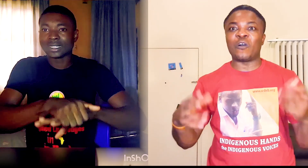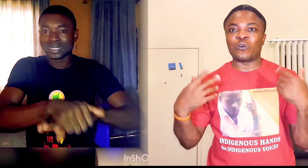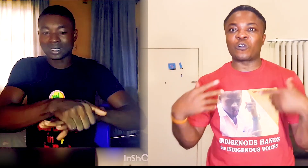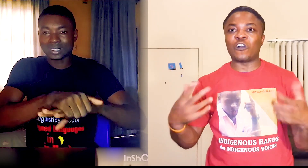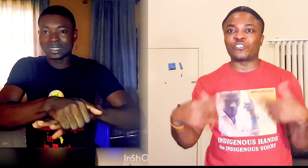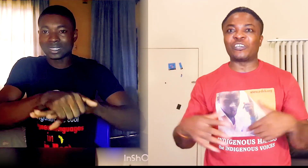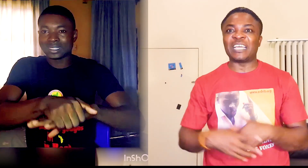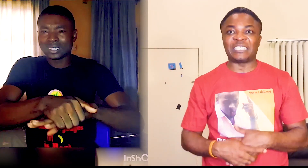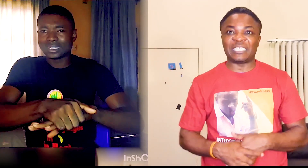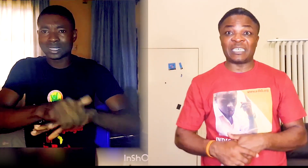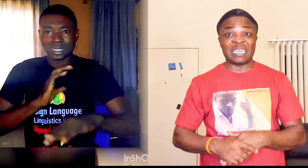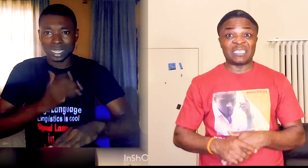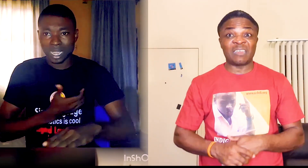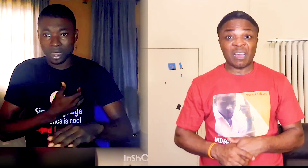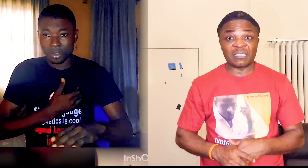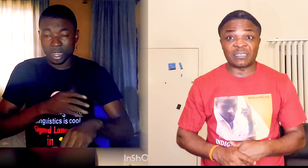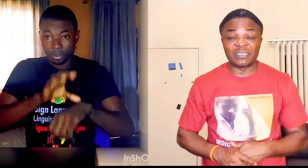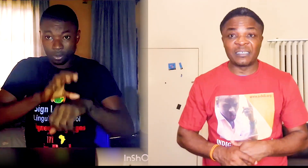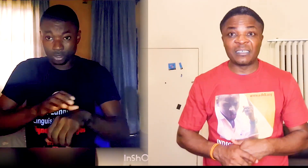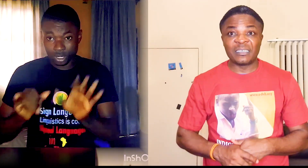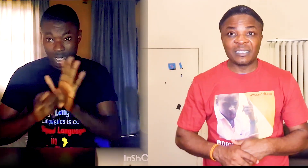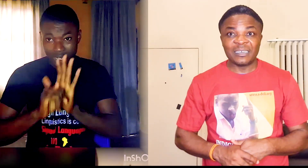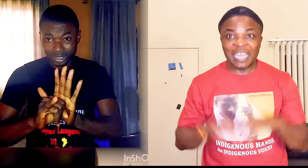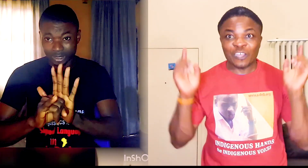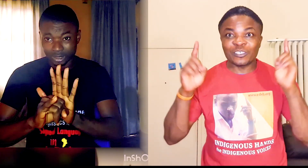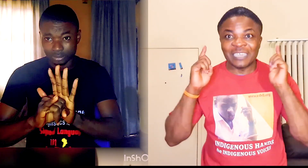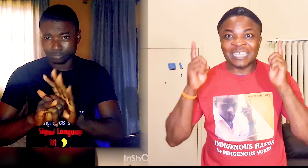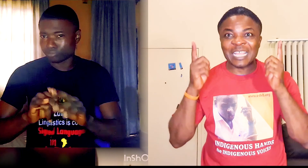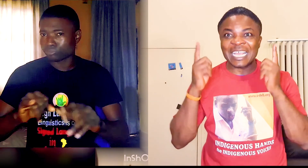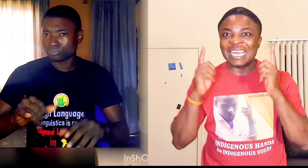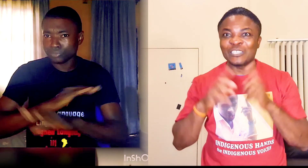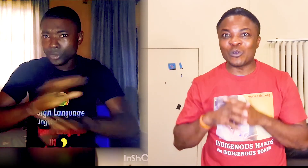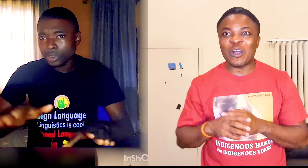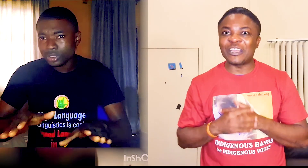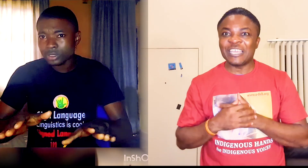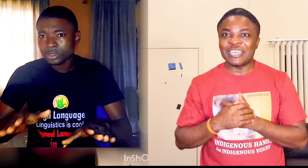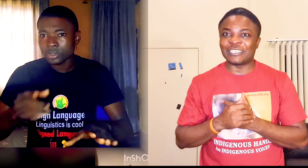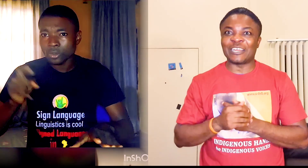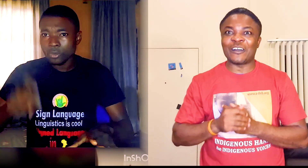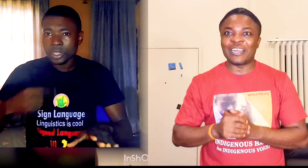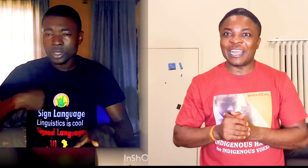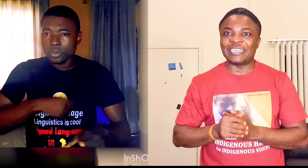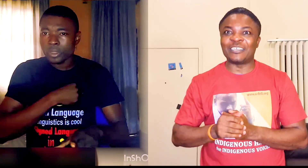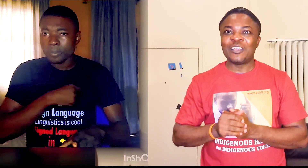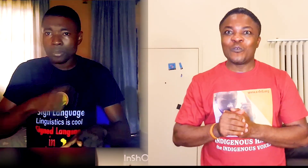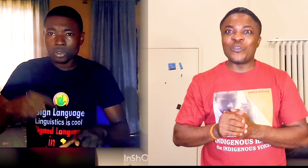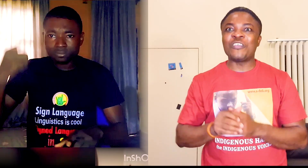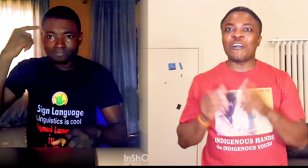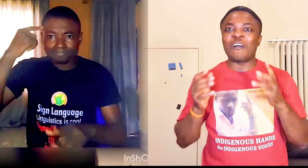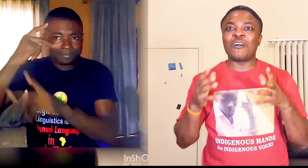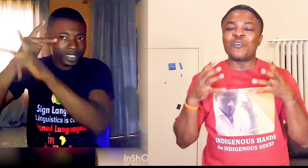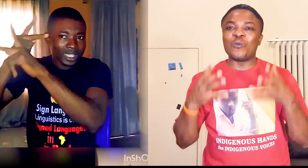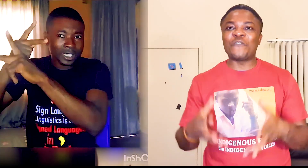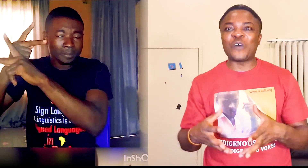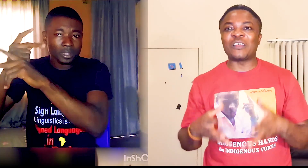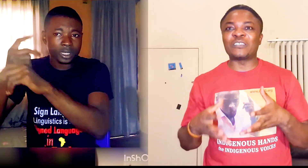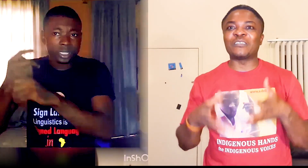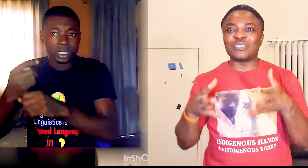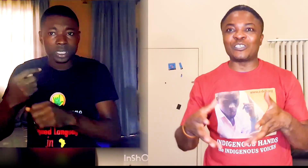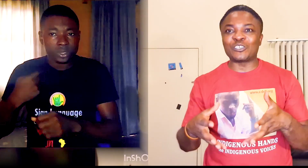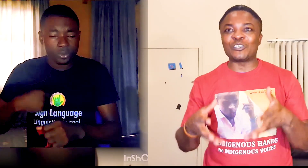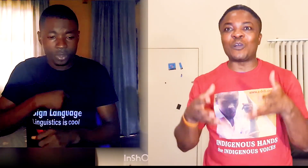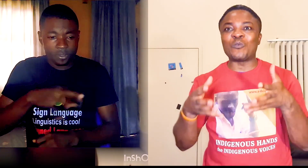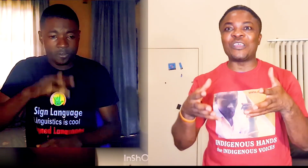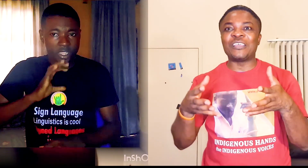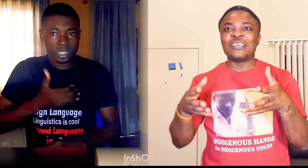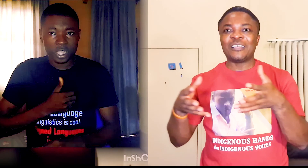is our cultural identity. It is not. Let that get into our ears and our head. We found ourselves in